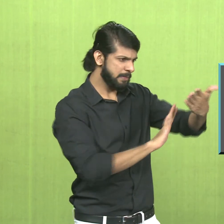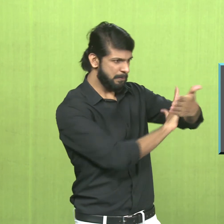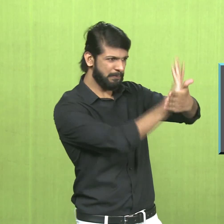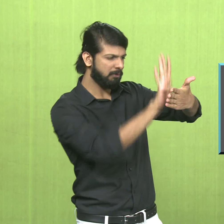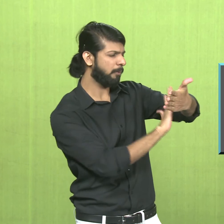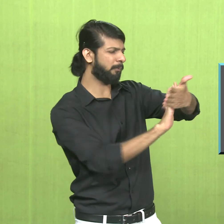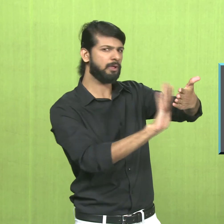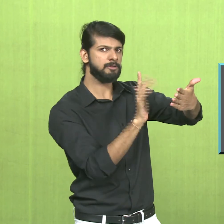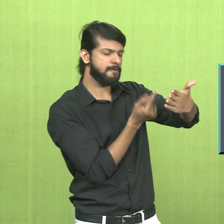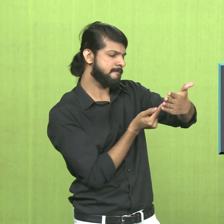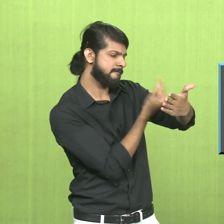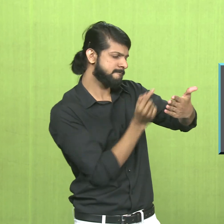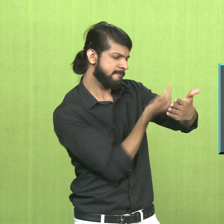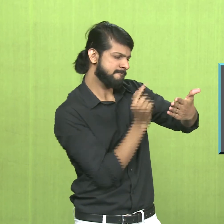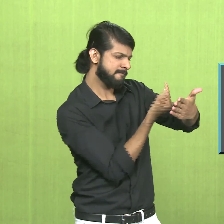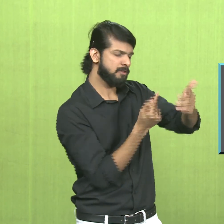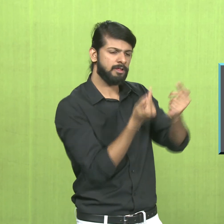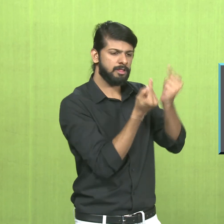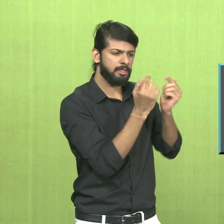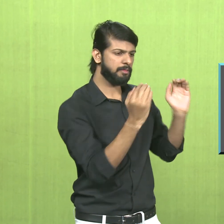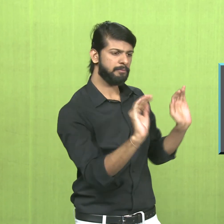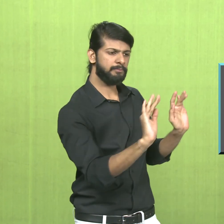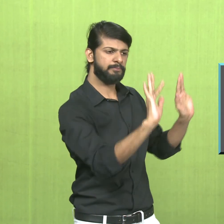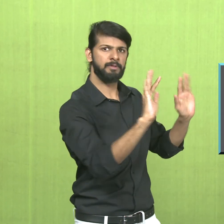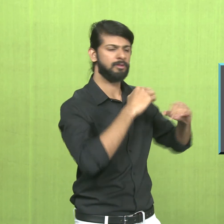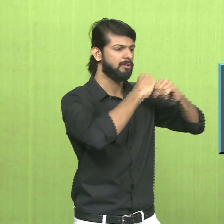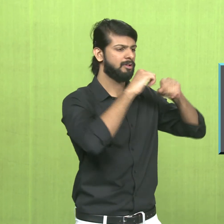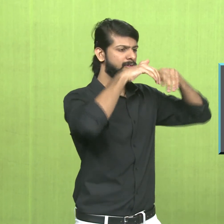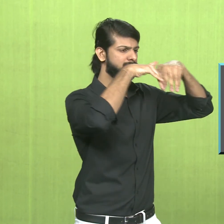So, after working on the oil pastel, knife has been used